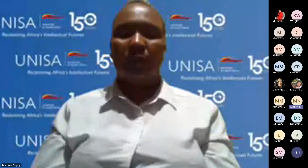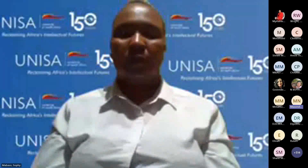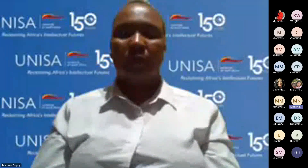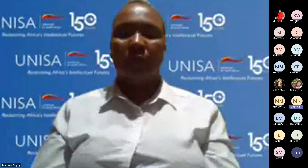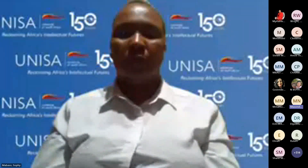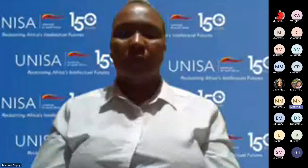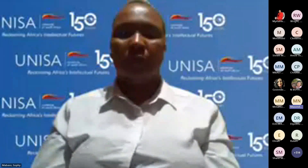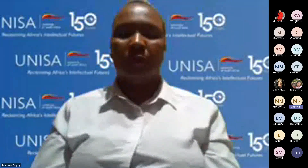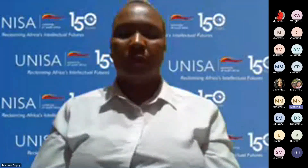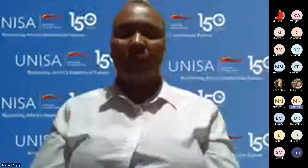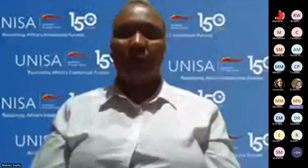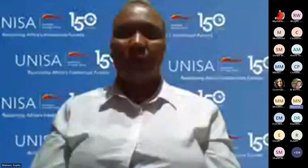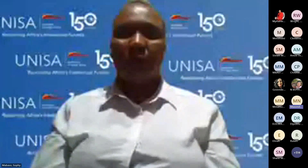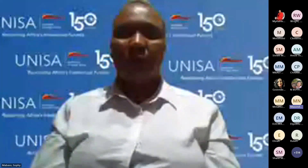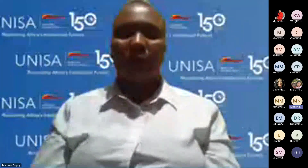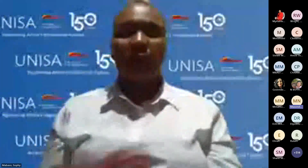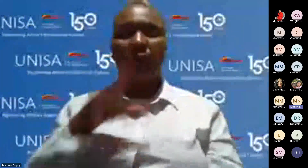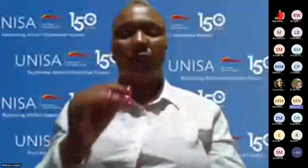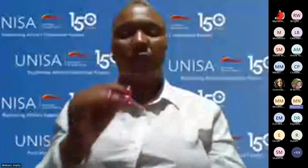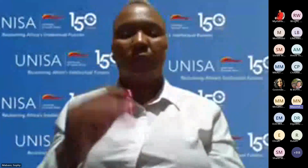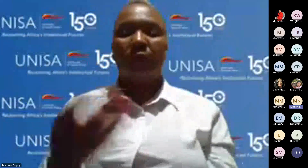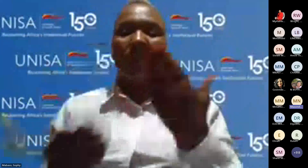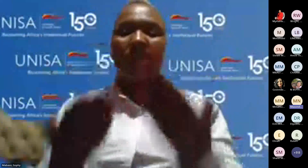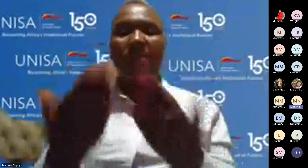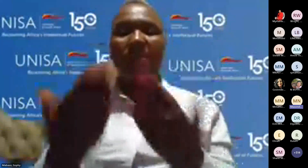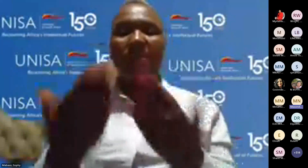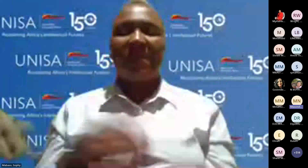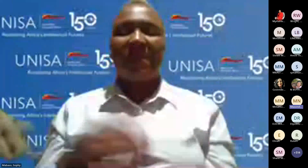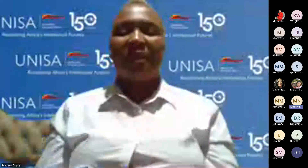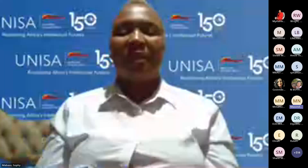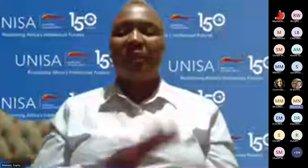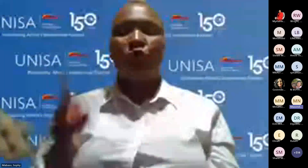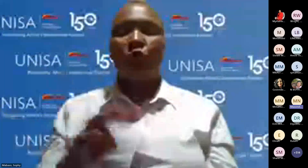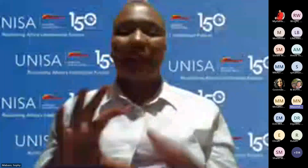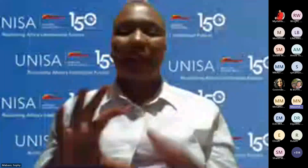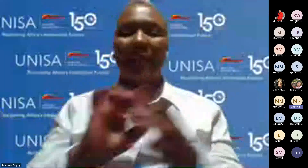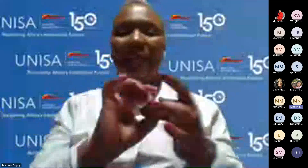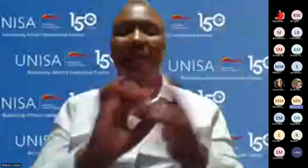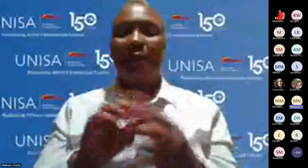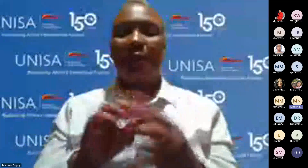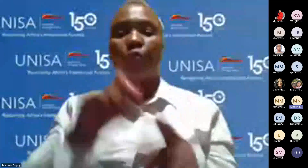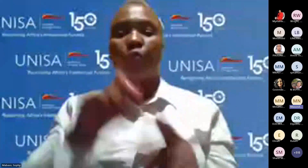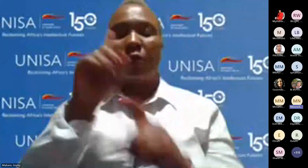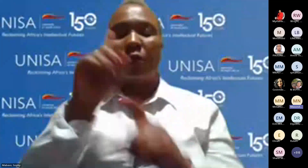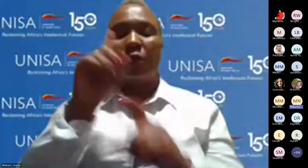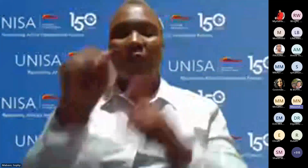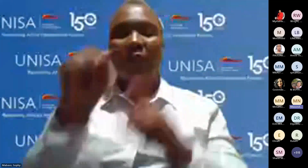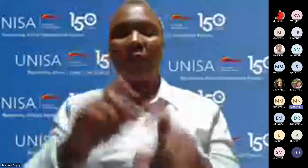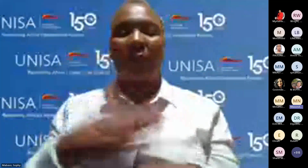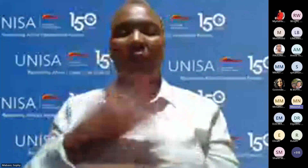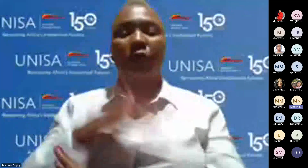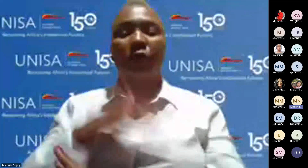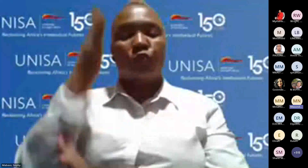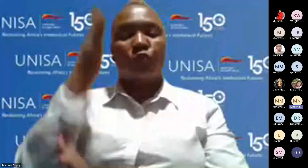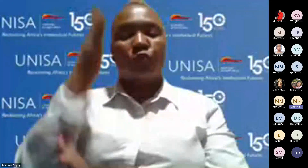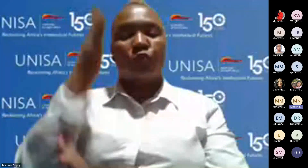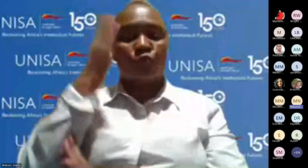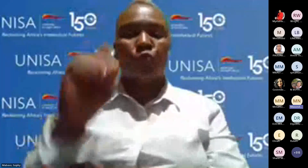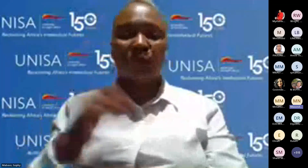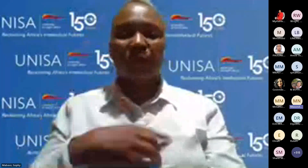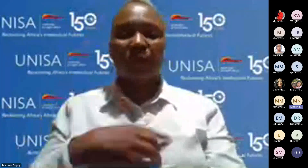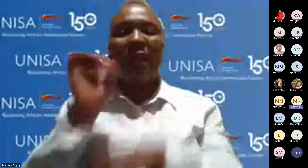to ask here. I know maybe it may be not a related question, but I just want to know what advice can you